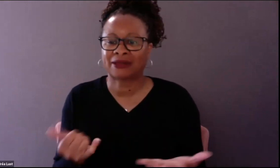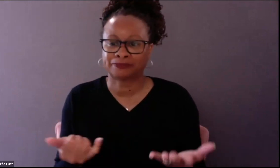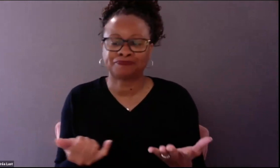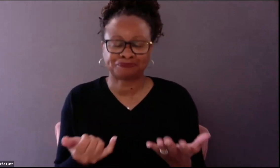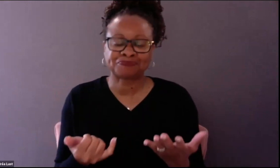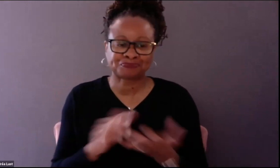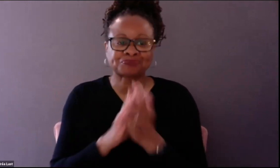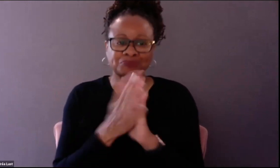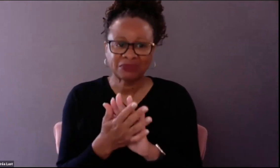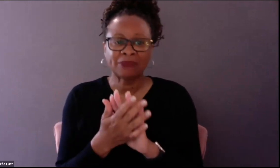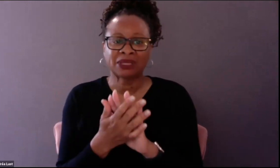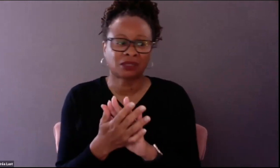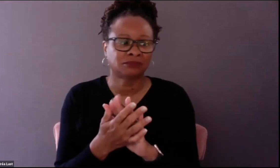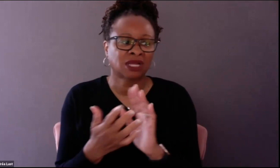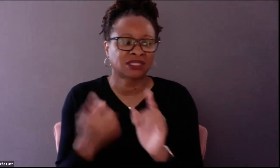be intergenerational.